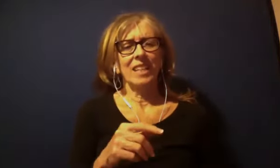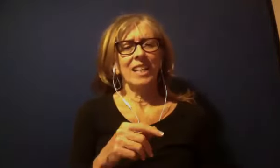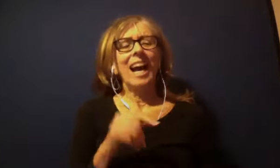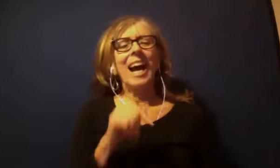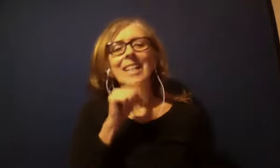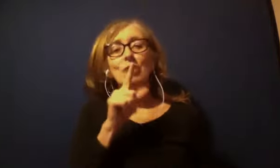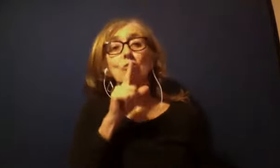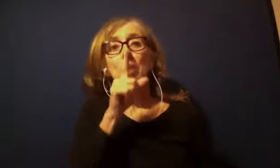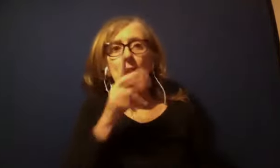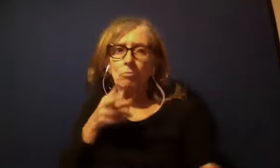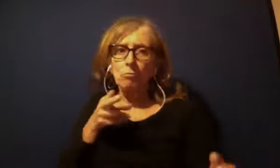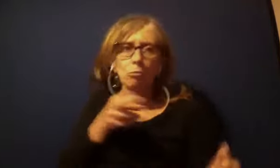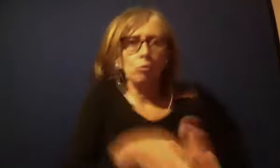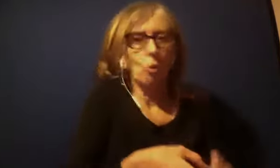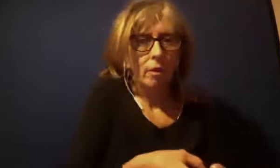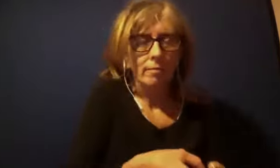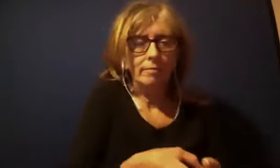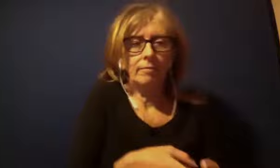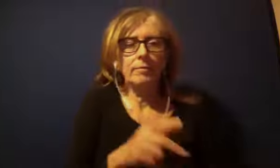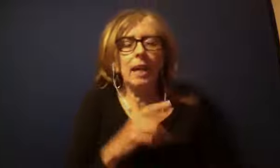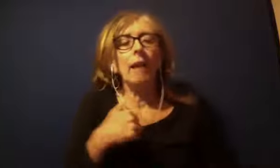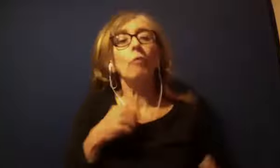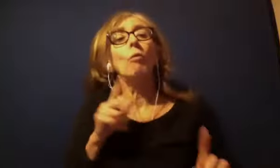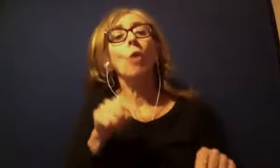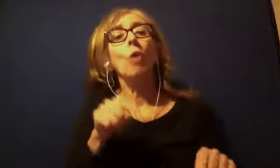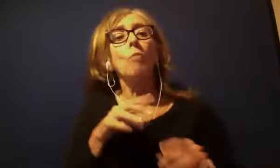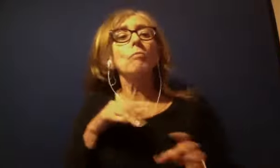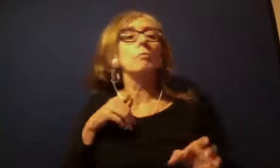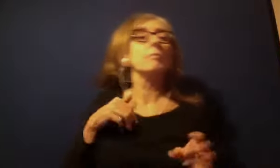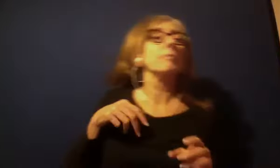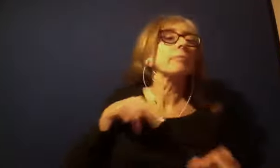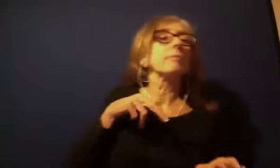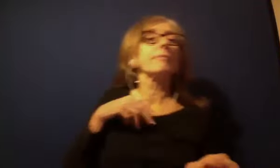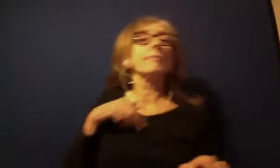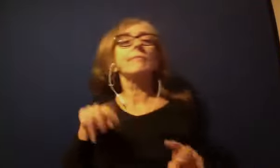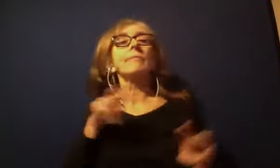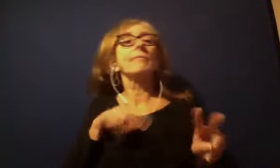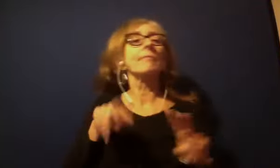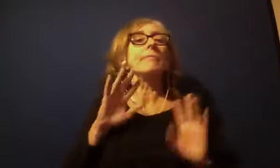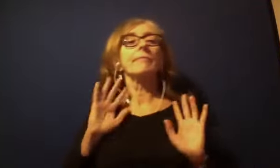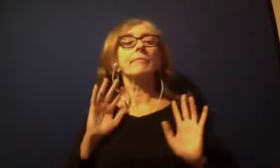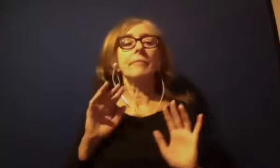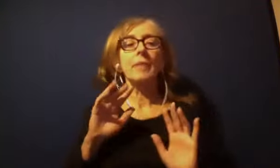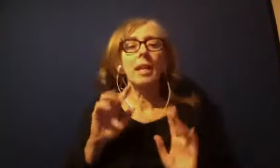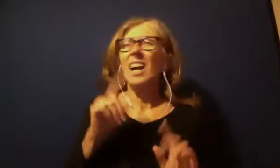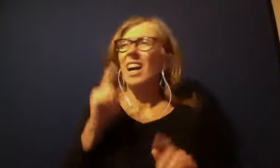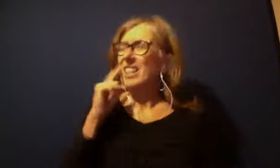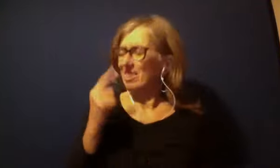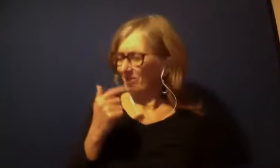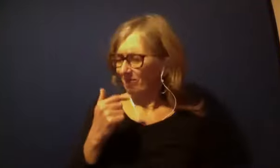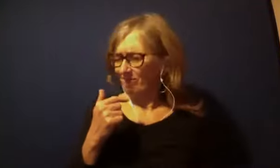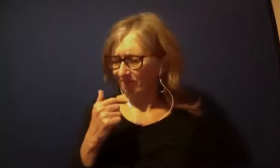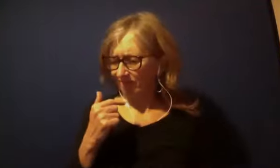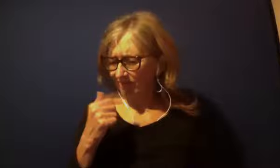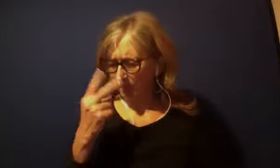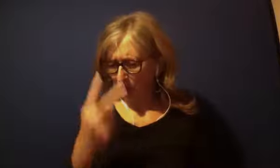stepped in. And I'd spent, you know, quite a few years, I think it was about 2